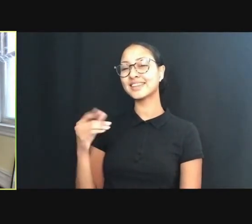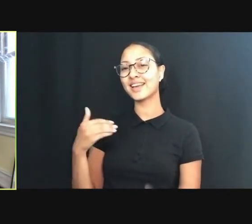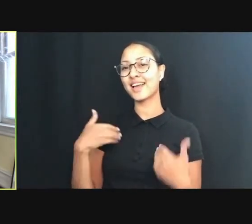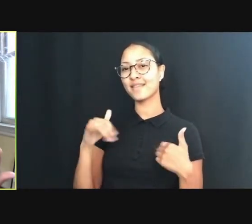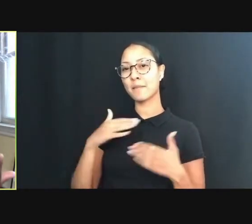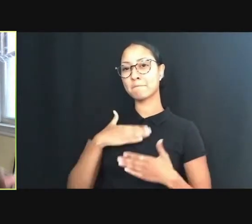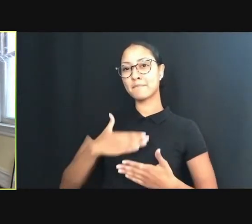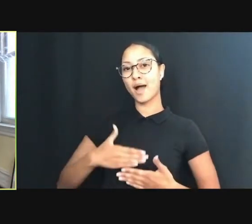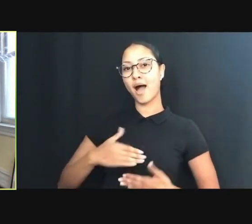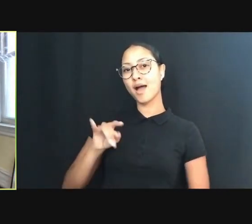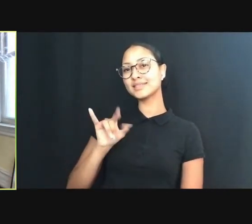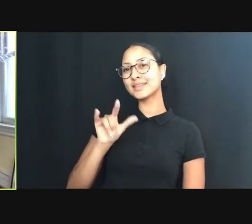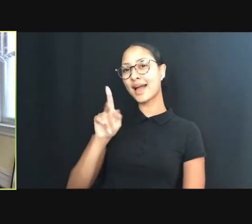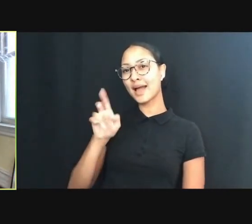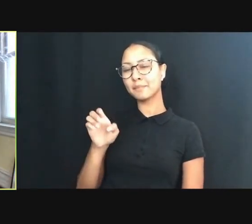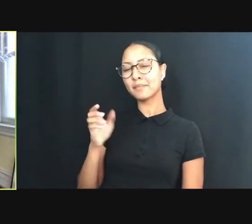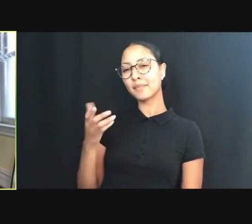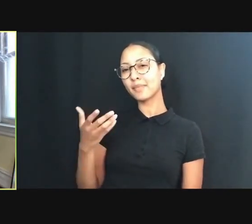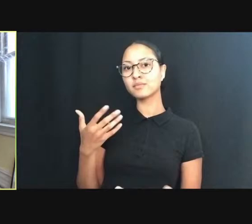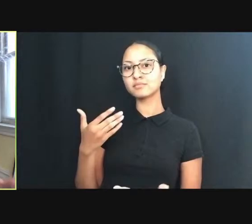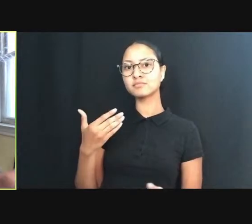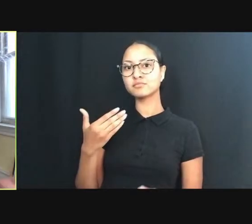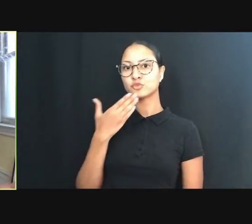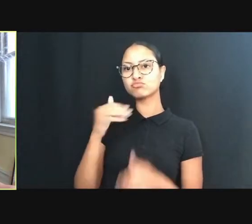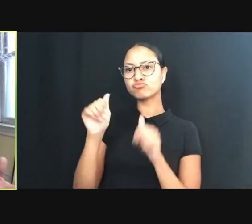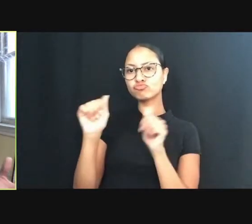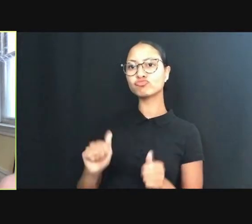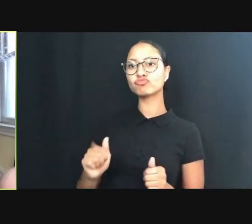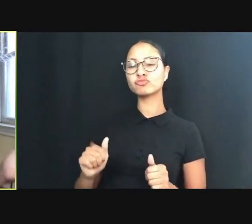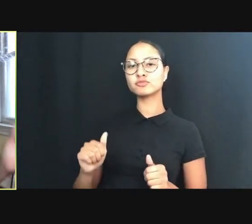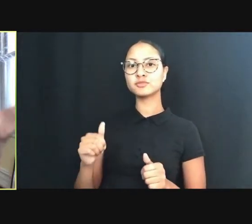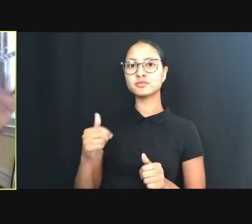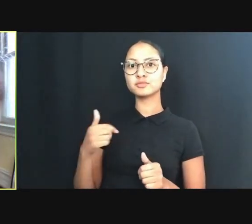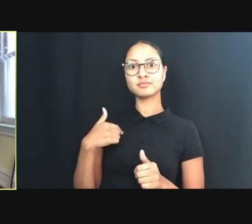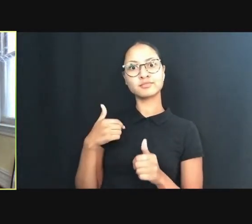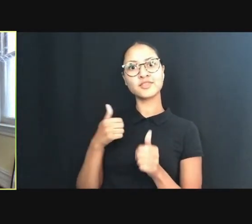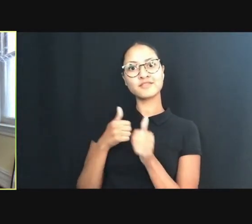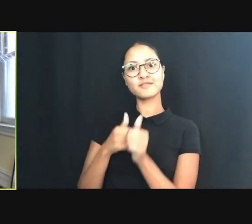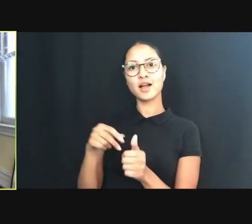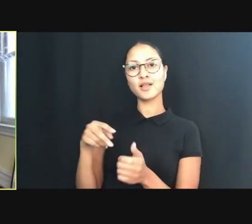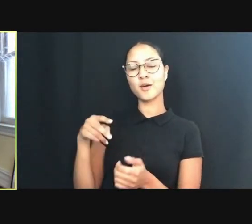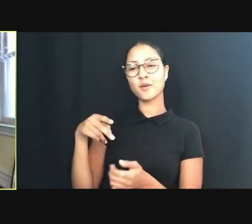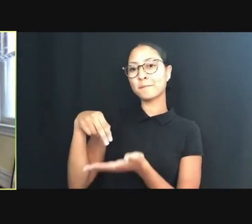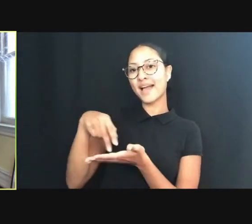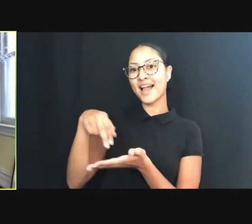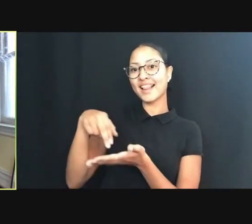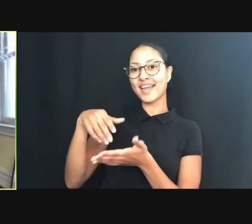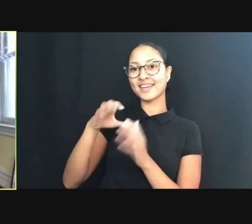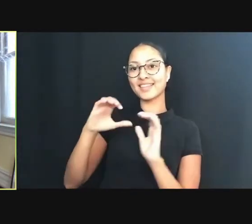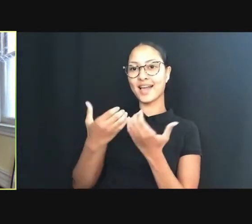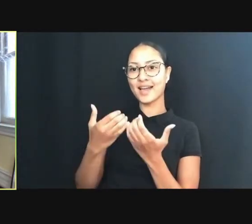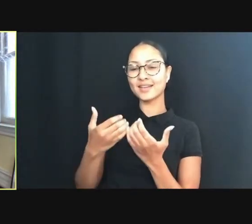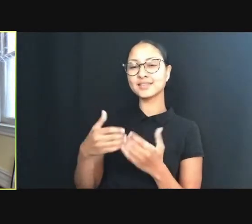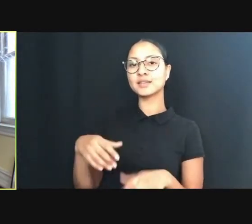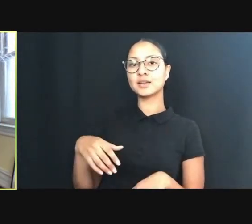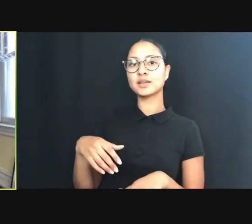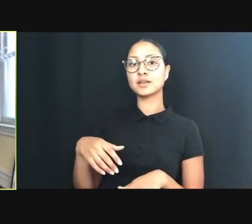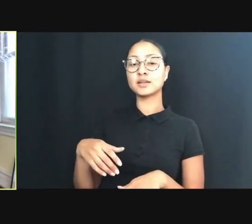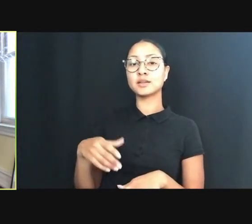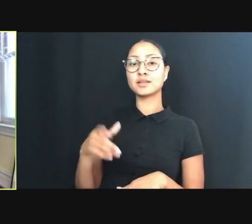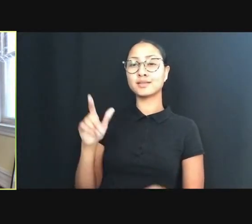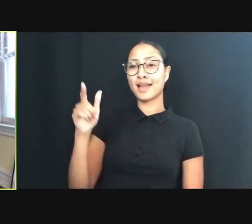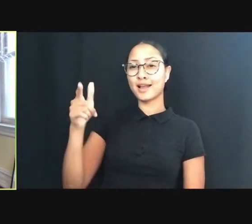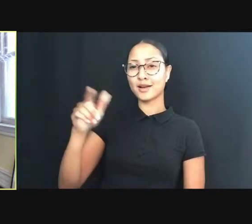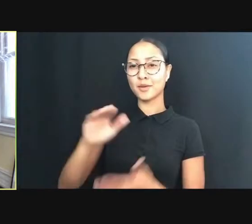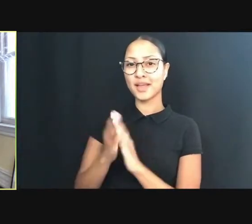I like ballet. Like, I'll take a ballet class and I'll feel good. Now, when all the like psychology came in and all that other stuff, that's when it got crazy.